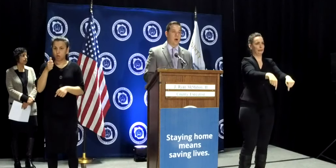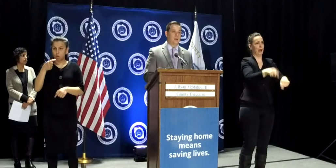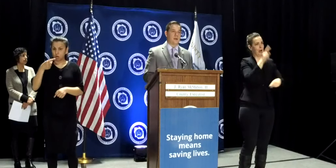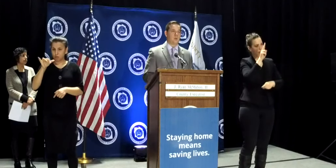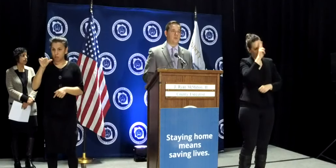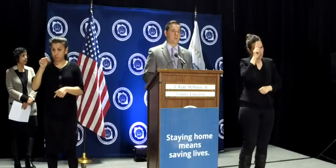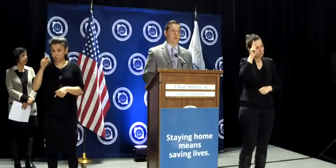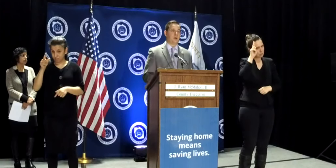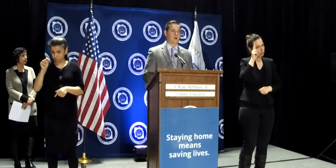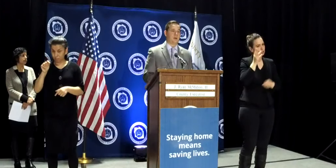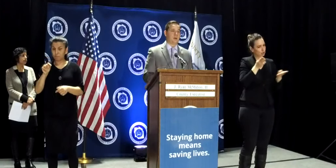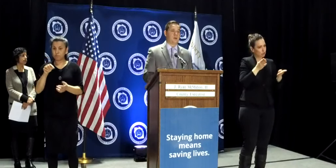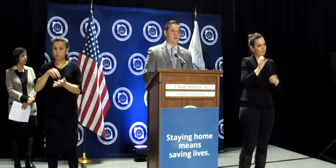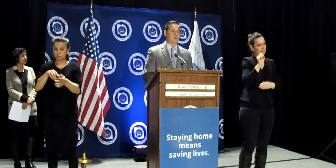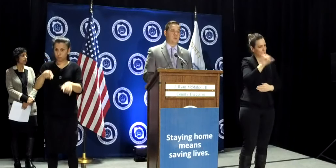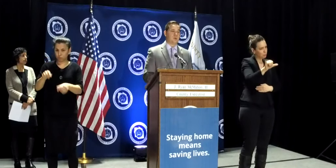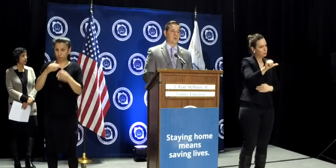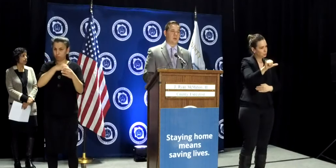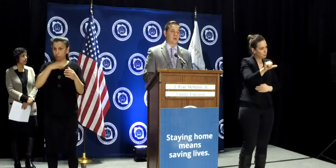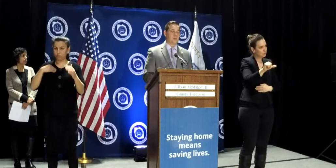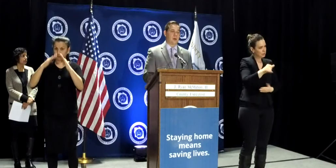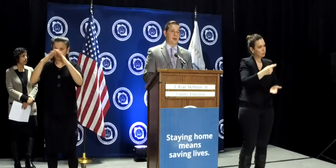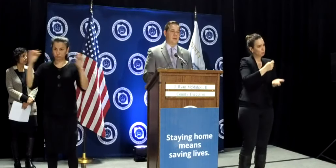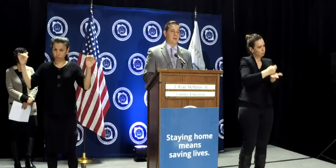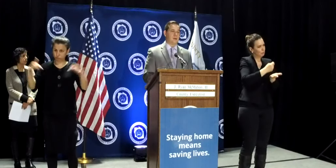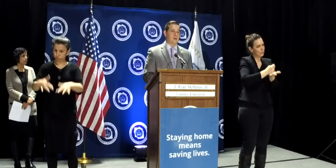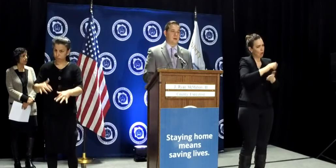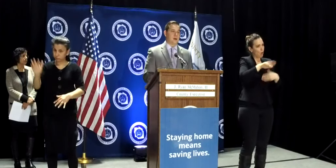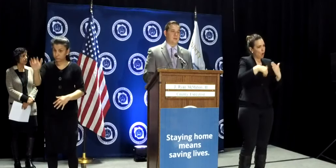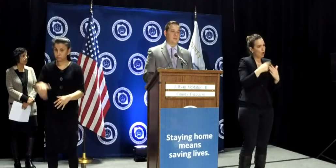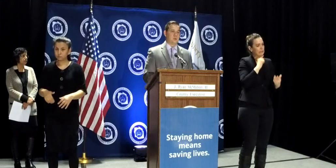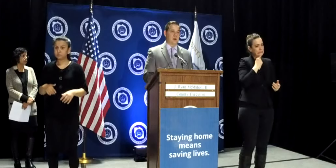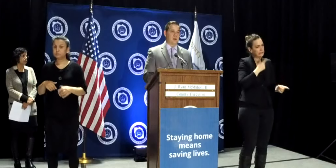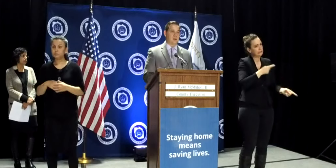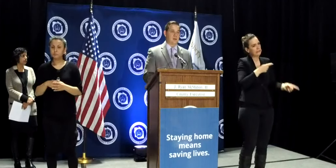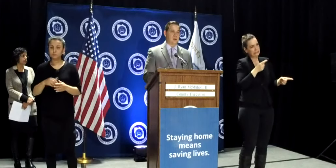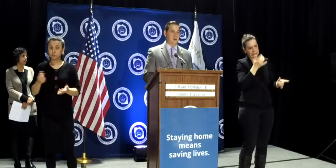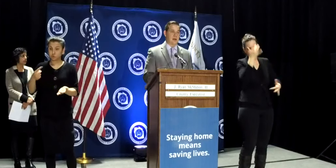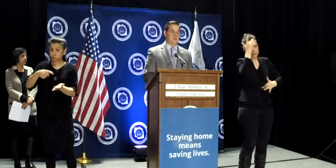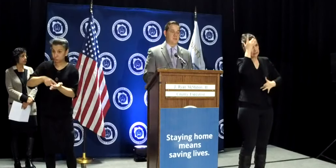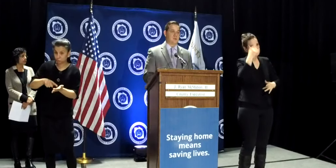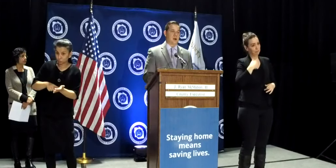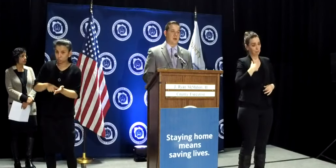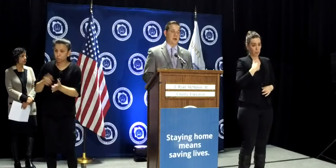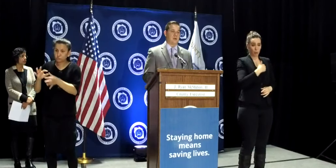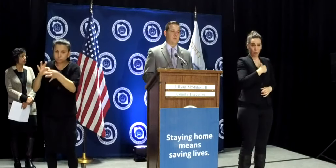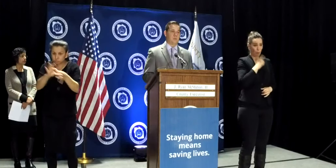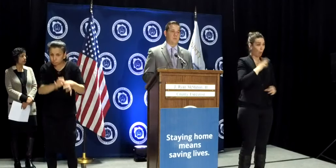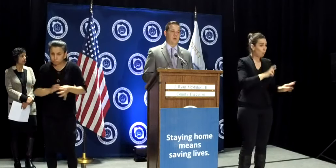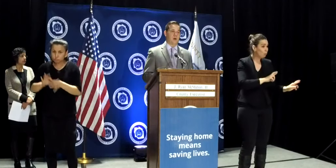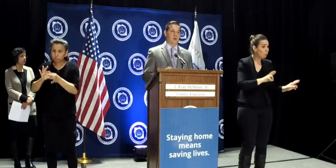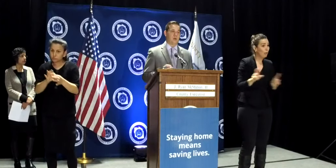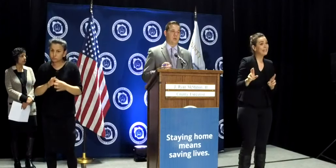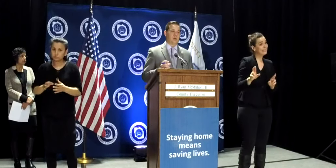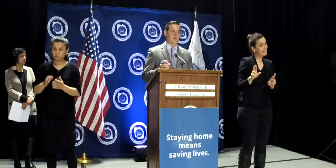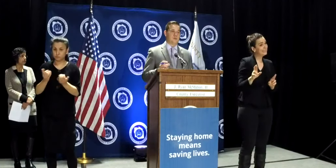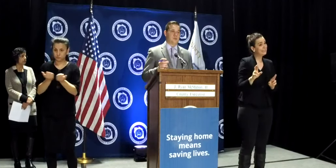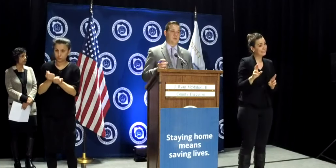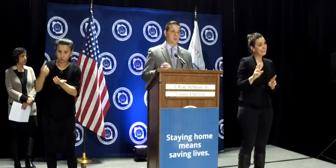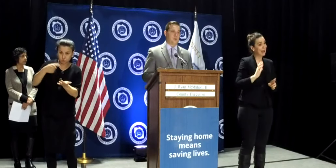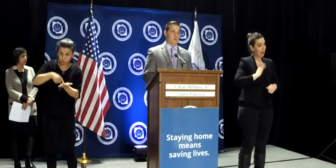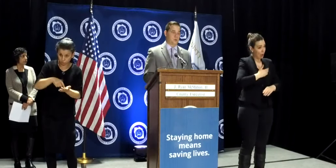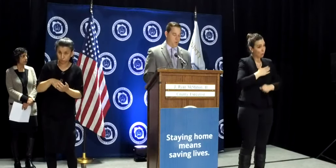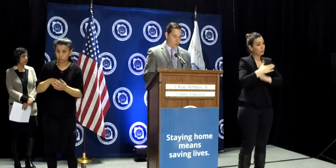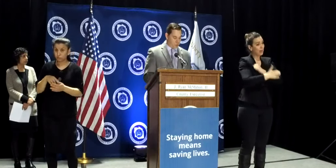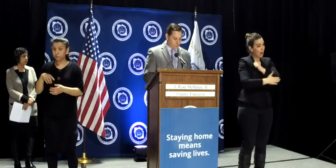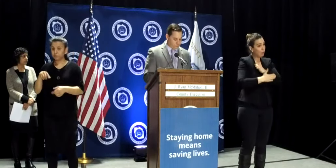day one that we've prepared the community in our planning to be ready not just for our county but for all of central